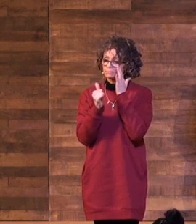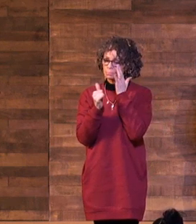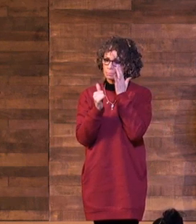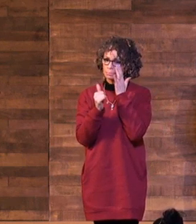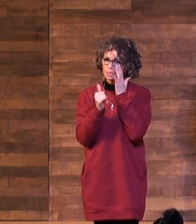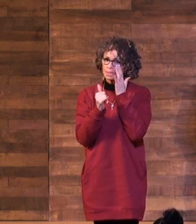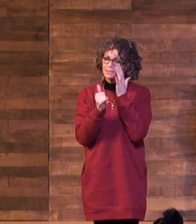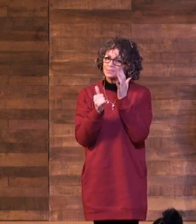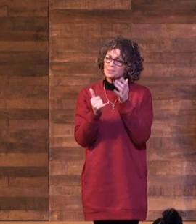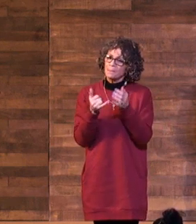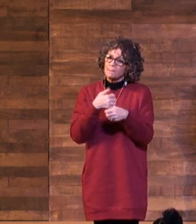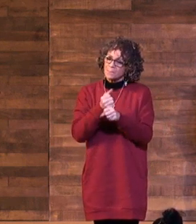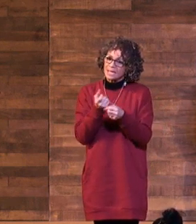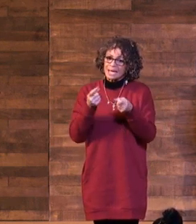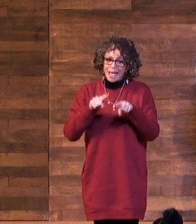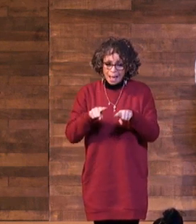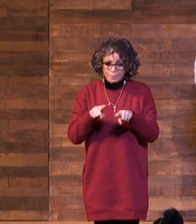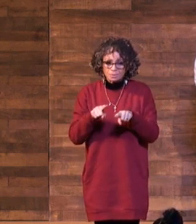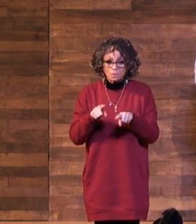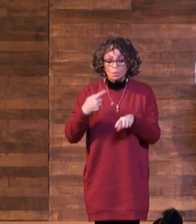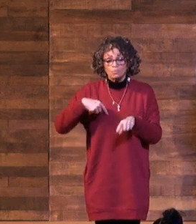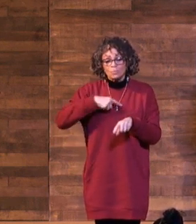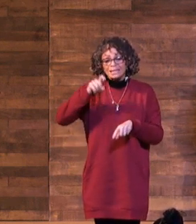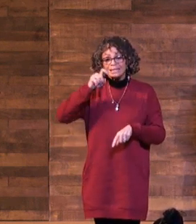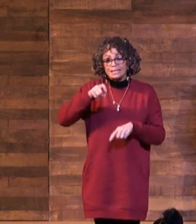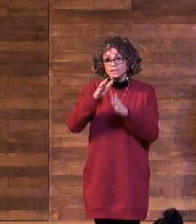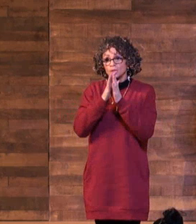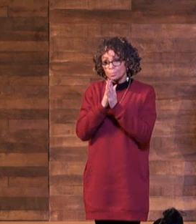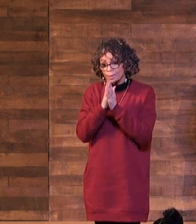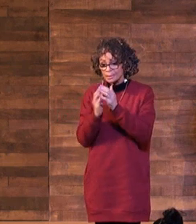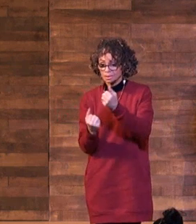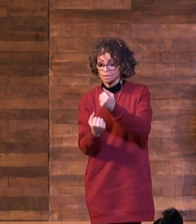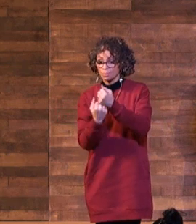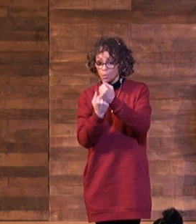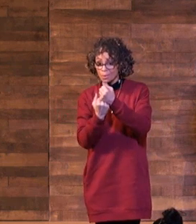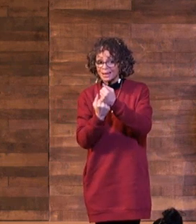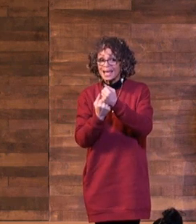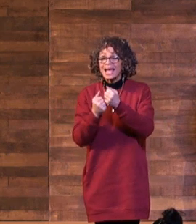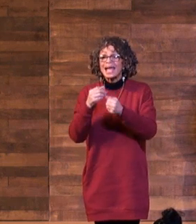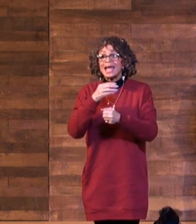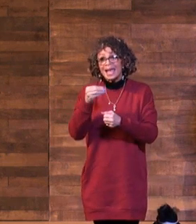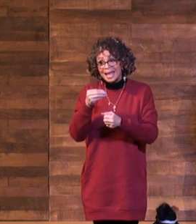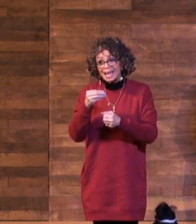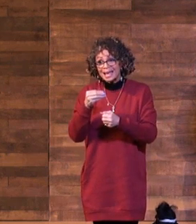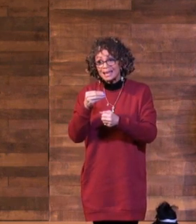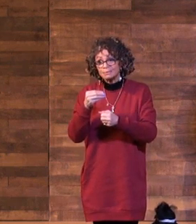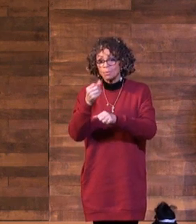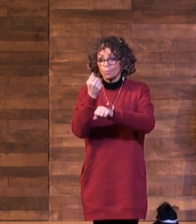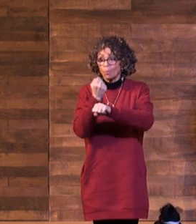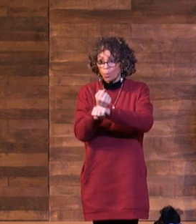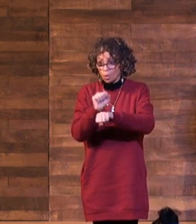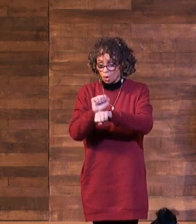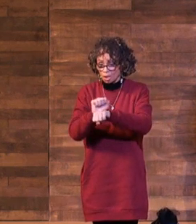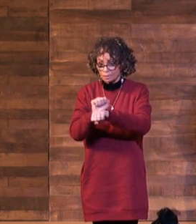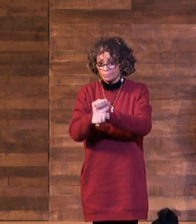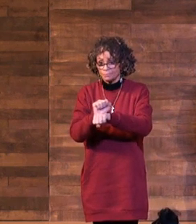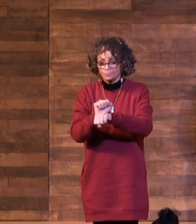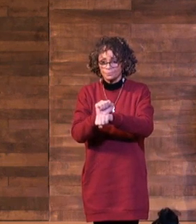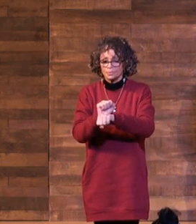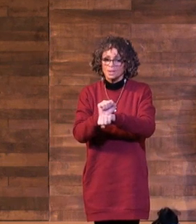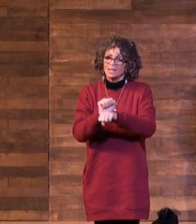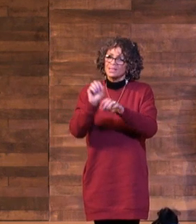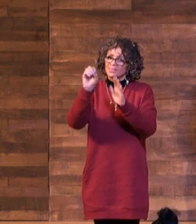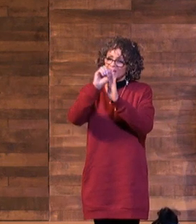takes both your prayers and support, but also manpower. The elders and staff recommend adding